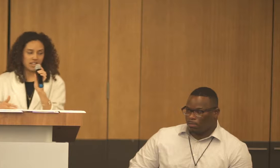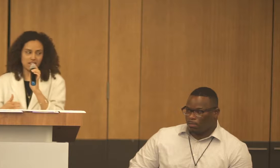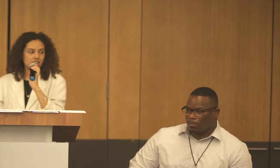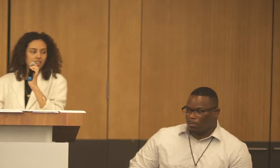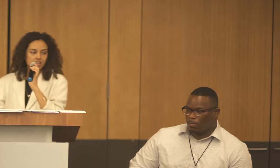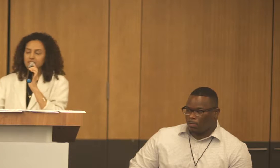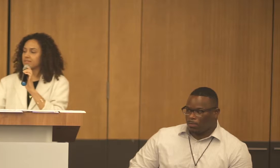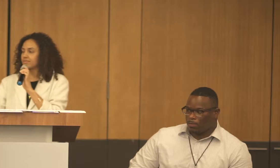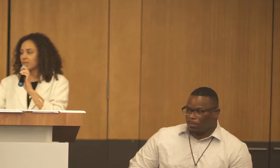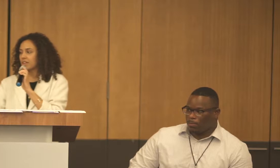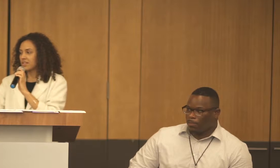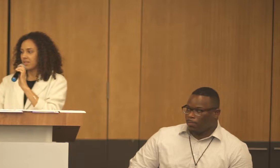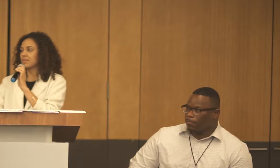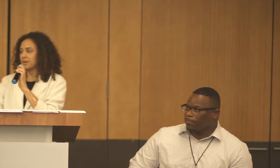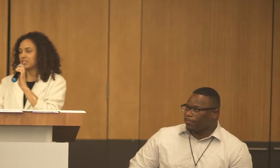encountered?